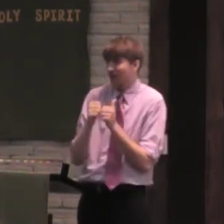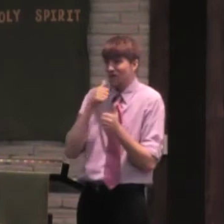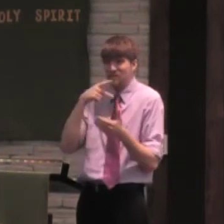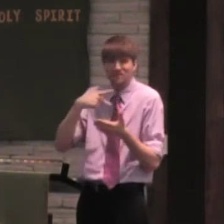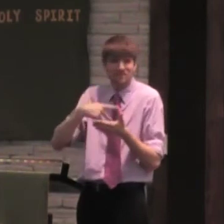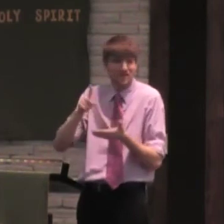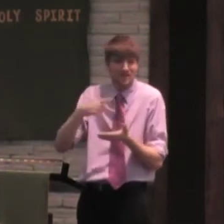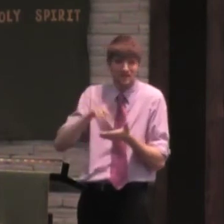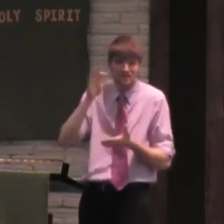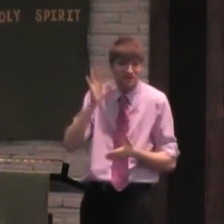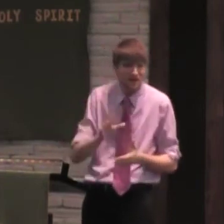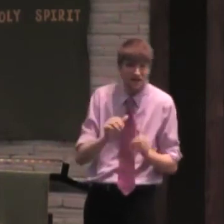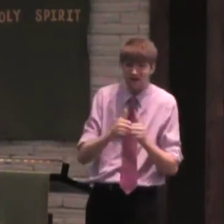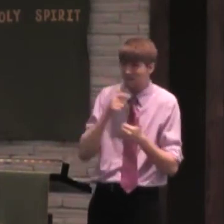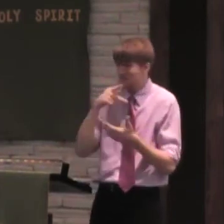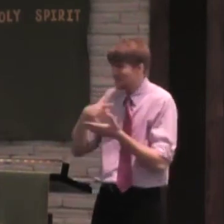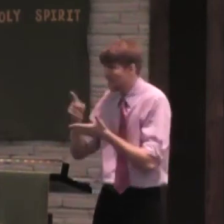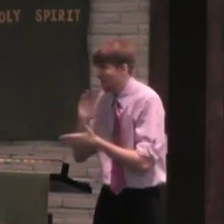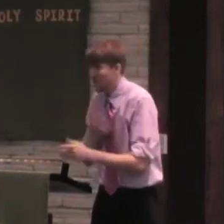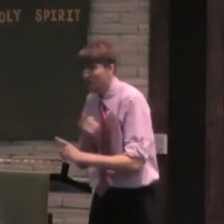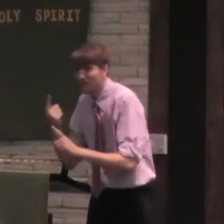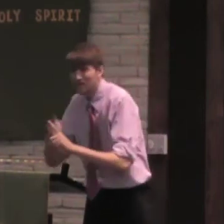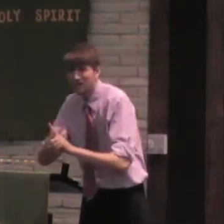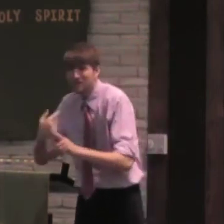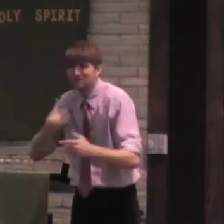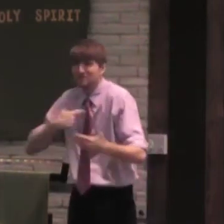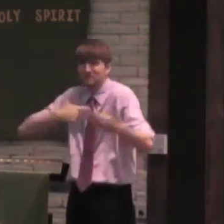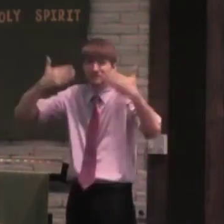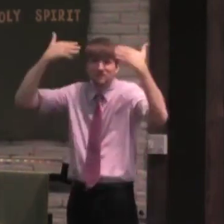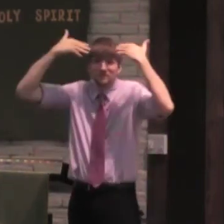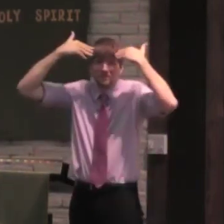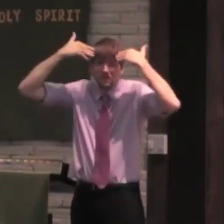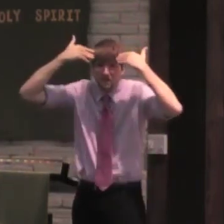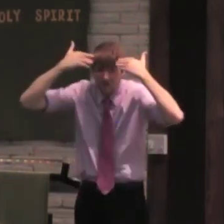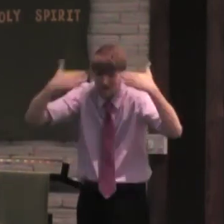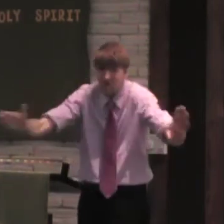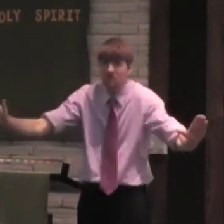no money. We didn't know how we were going to pay for pastors or how we were going to pay rent.